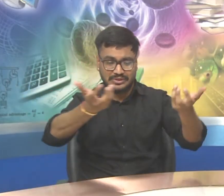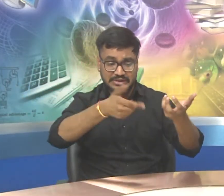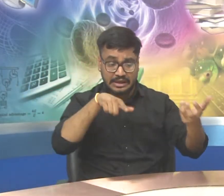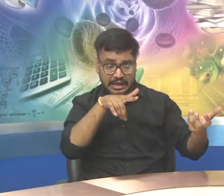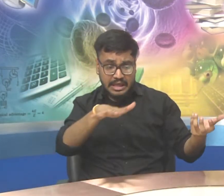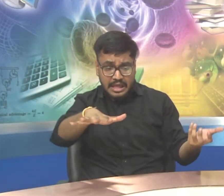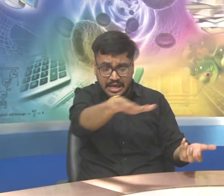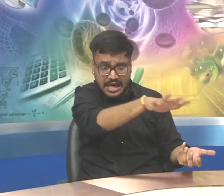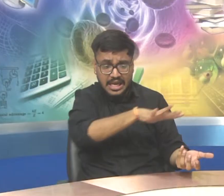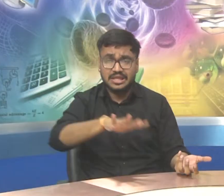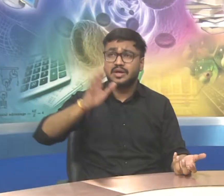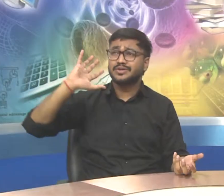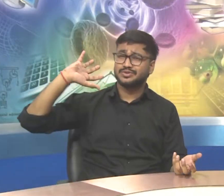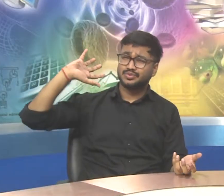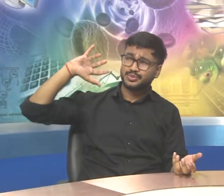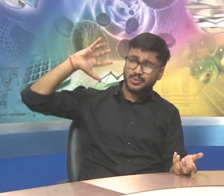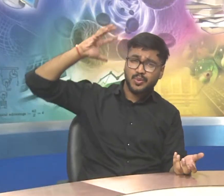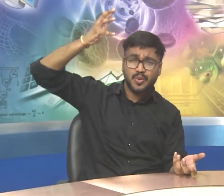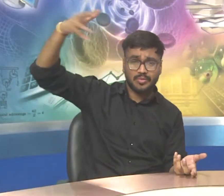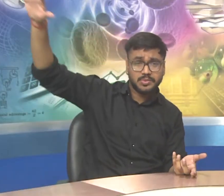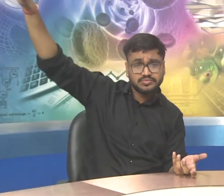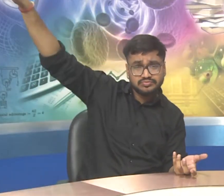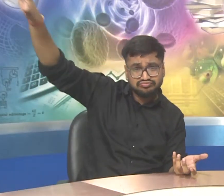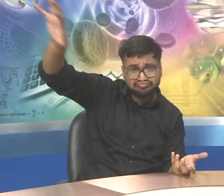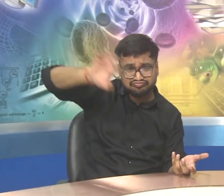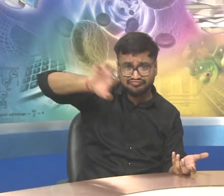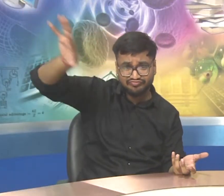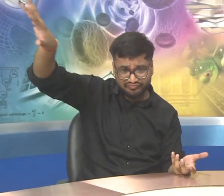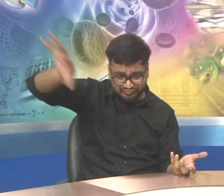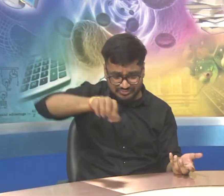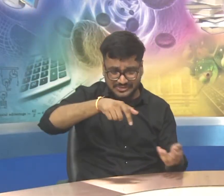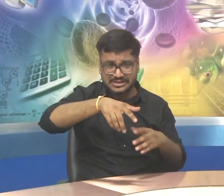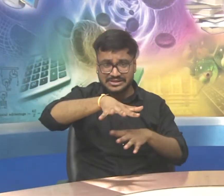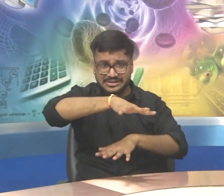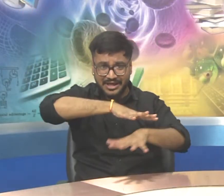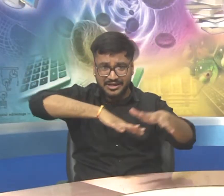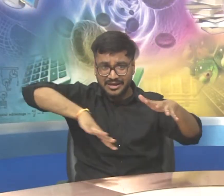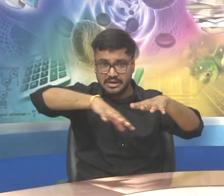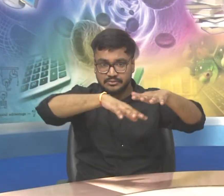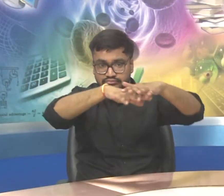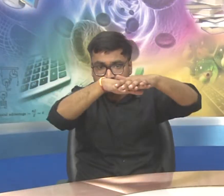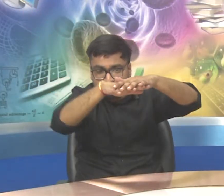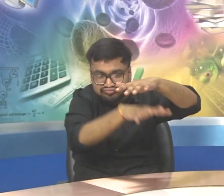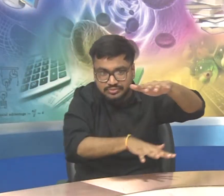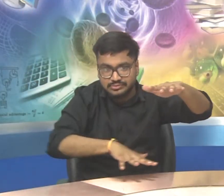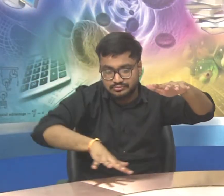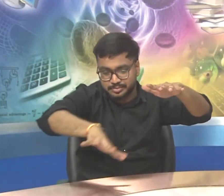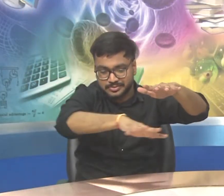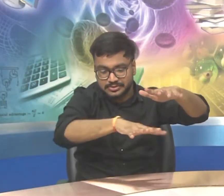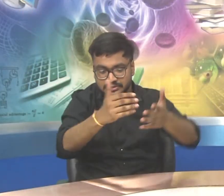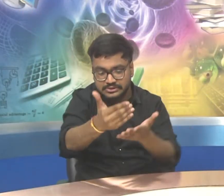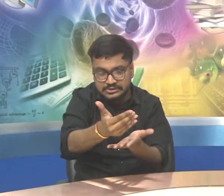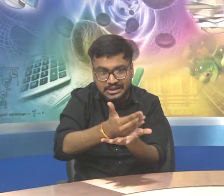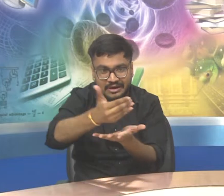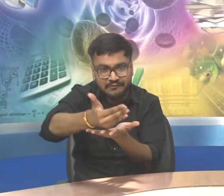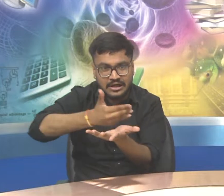Salt is separated from sea water in large shallow beds near the